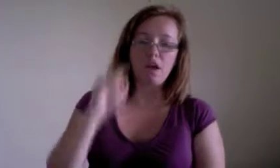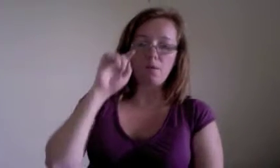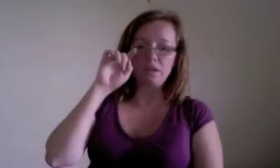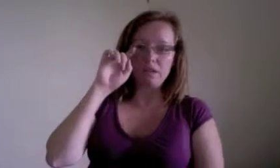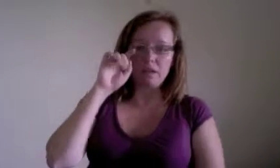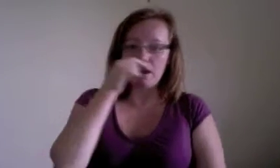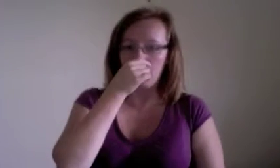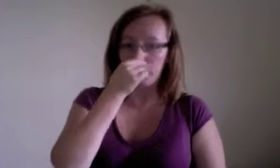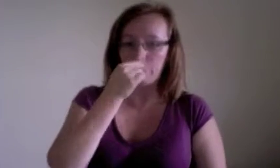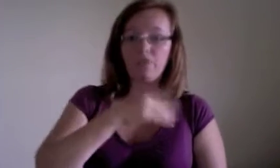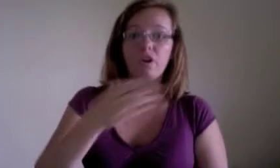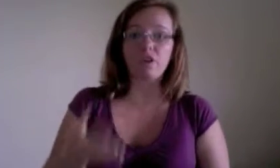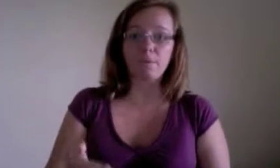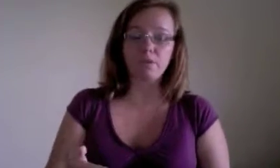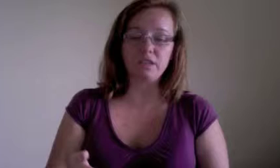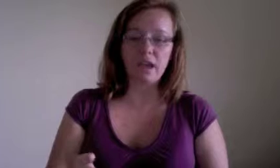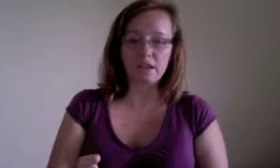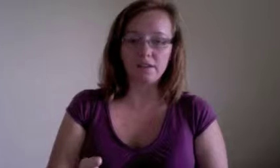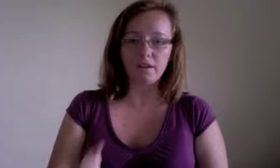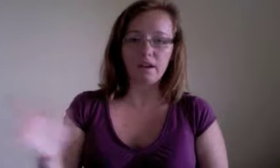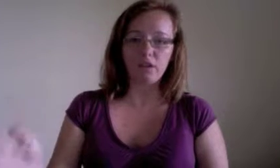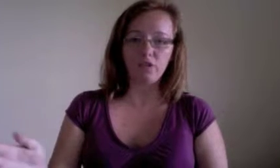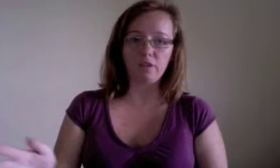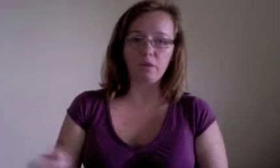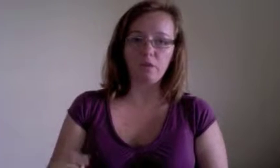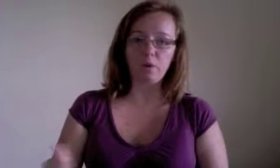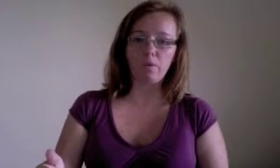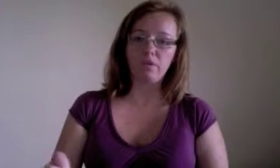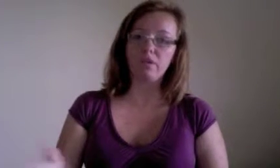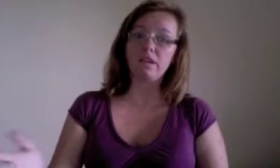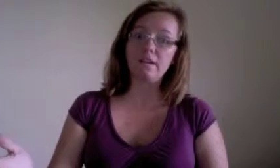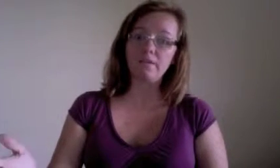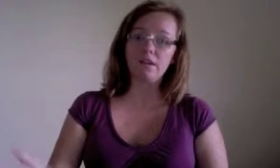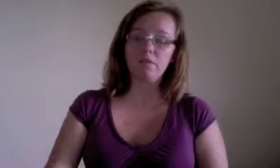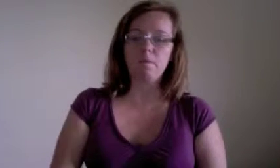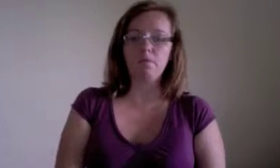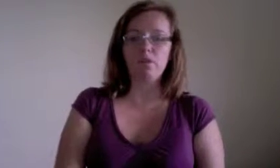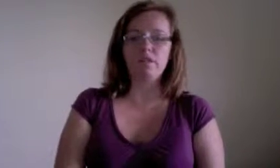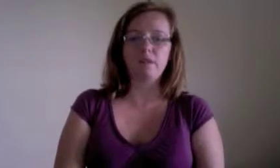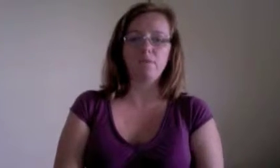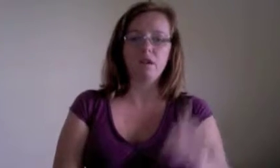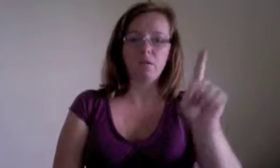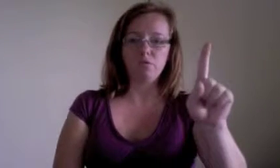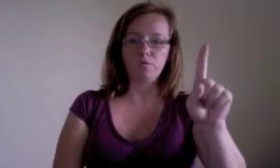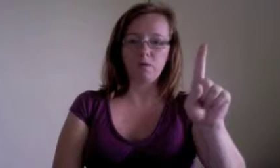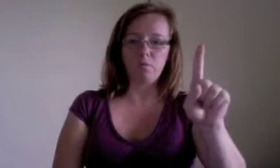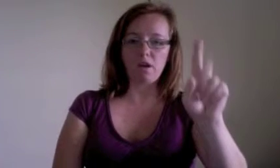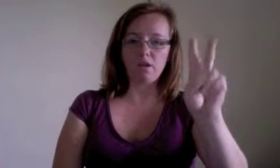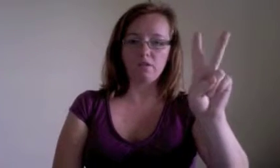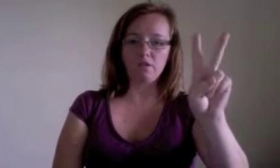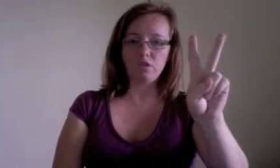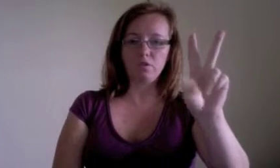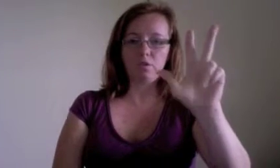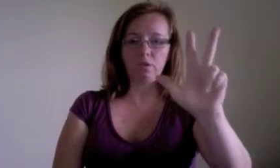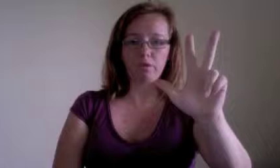We did. We went over our numbers again, and I'll do that real quick, 1 to 30, if I can remember all of them, which would be 1, 2,